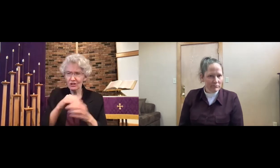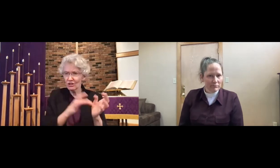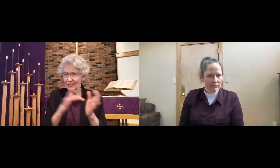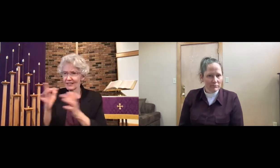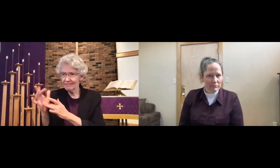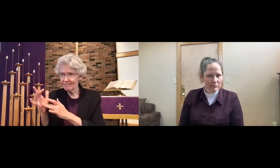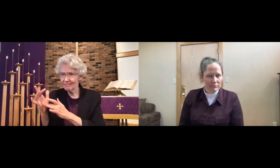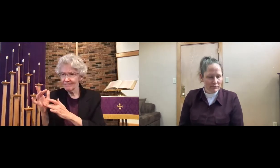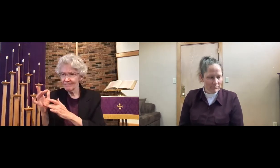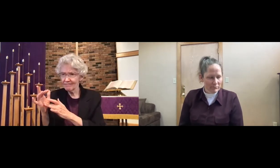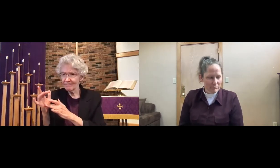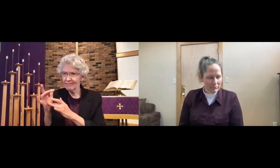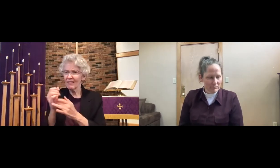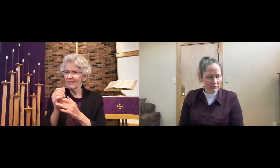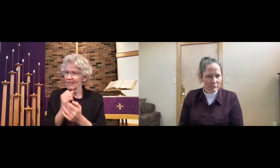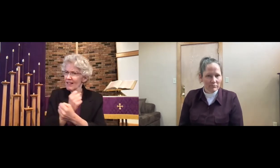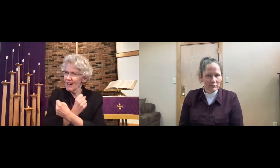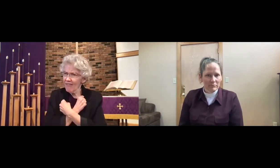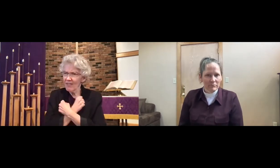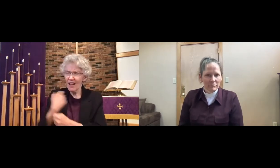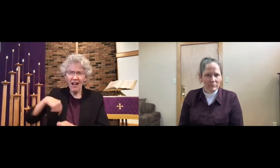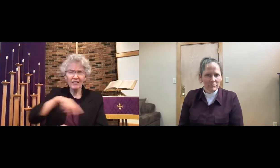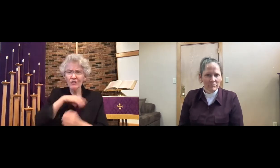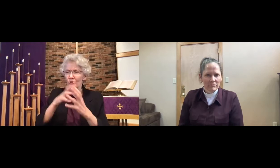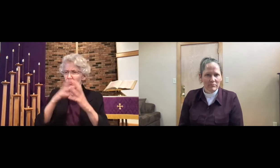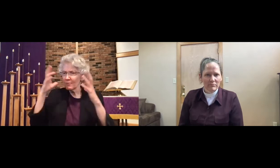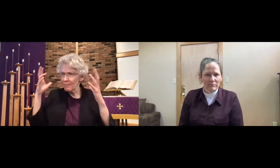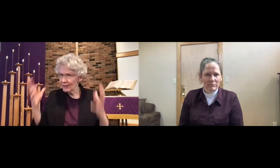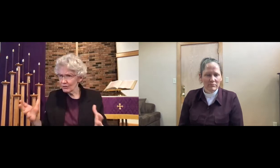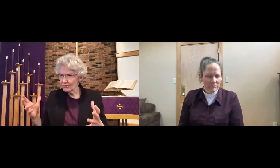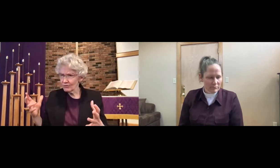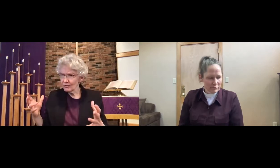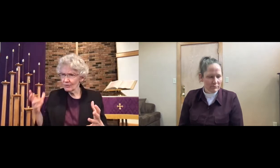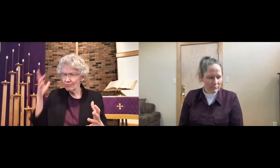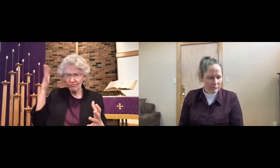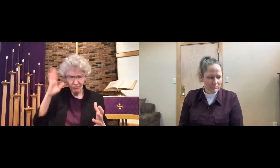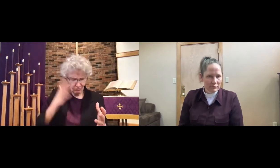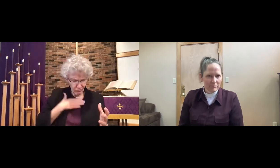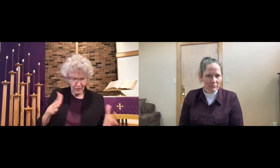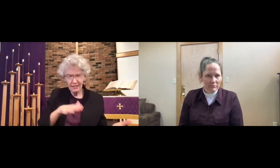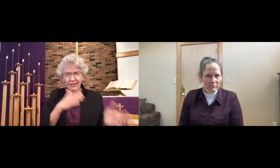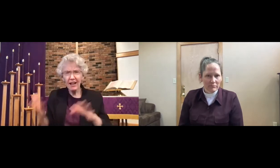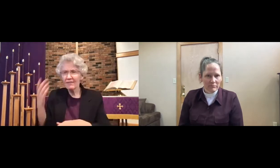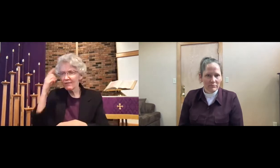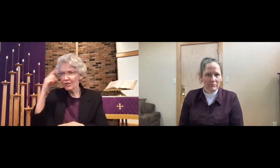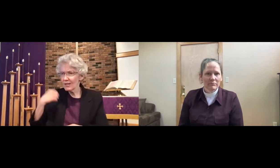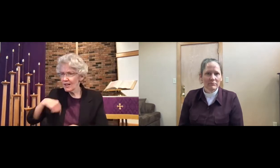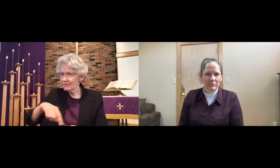God in Jesus loves us so much that God will die for us.